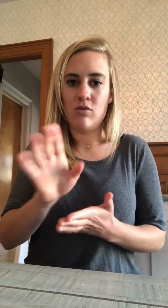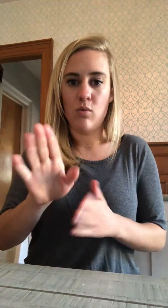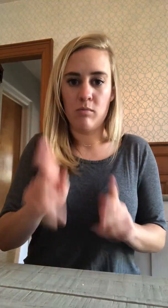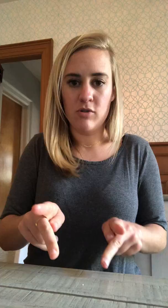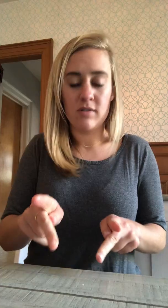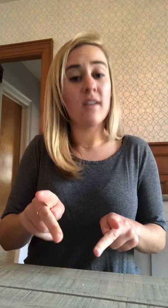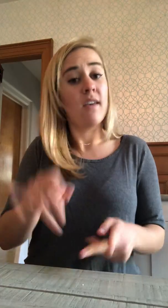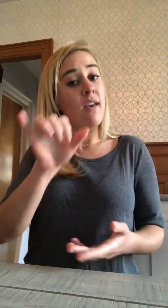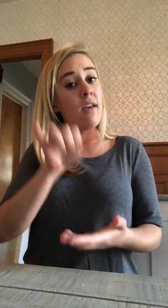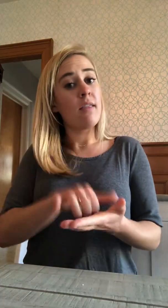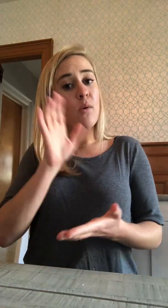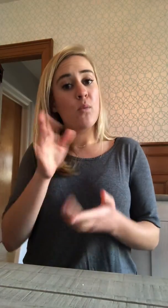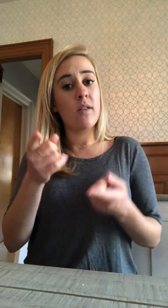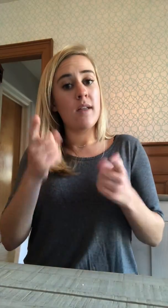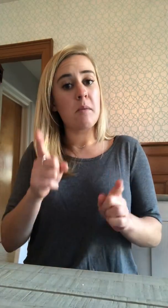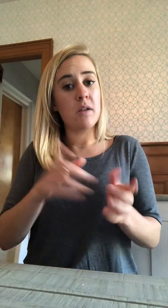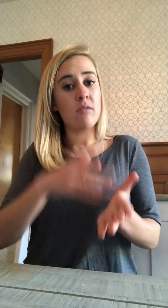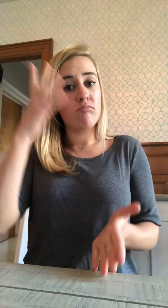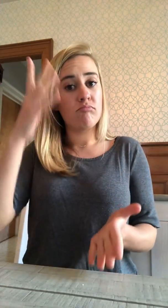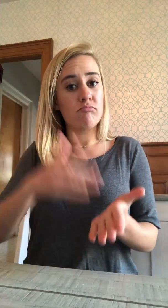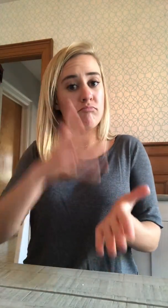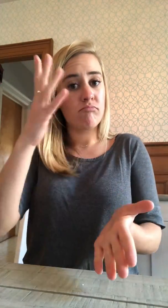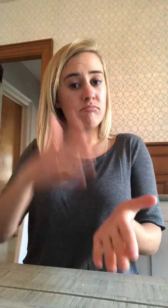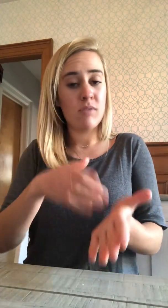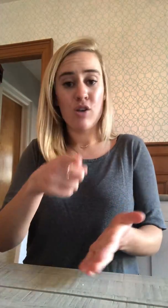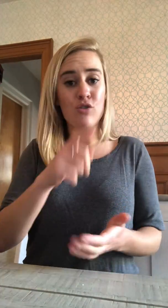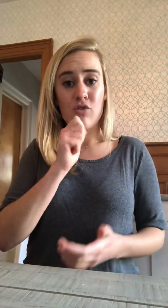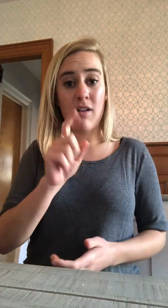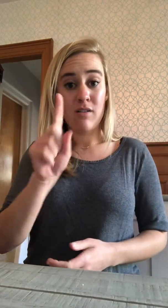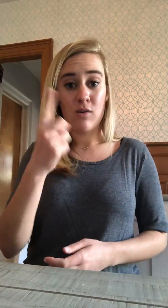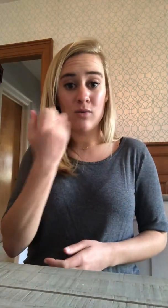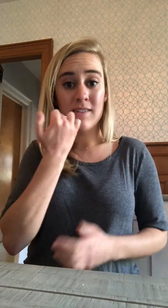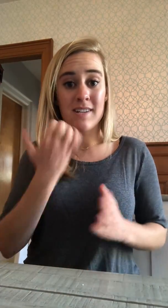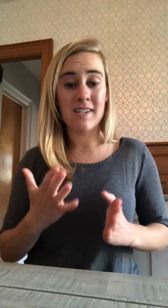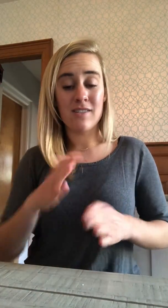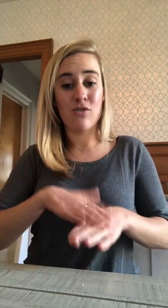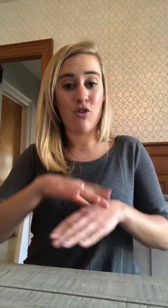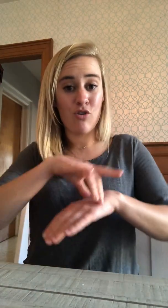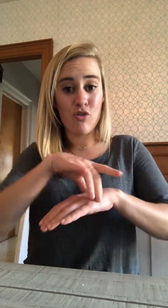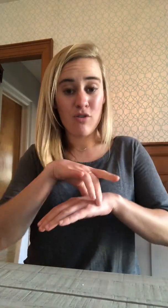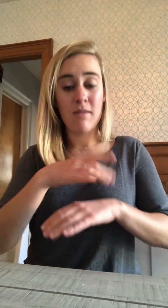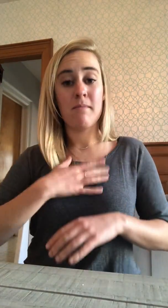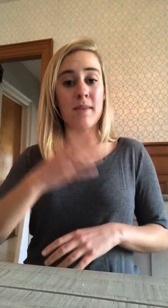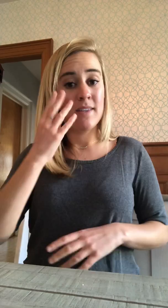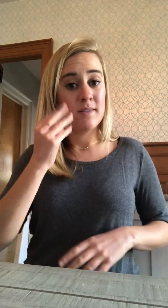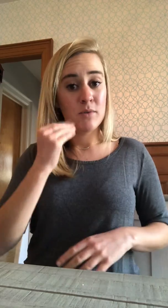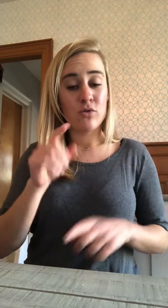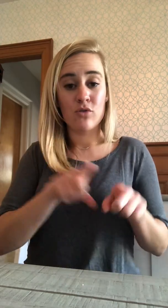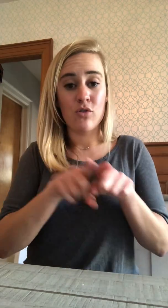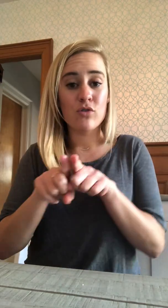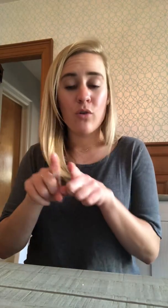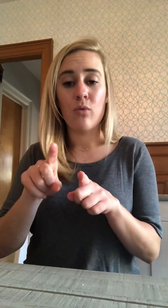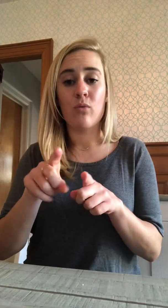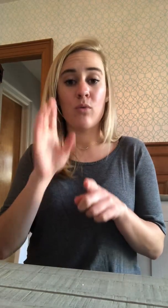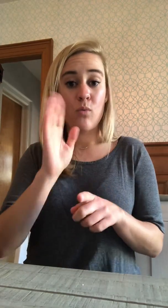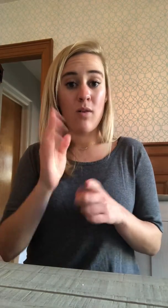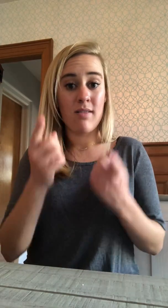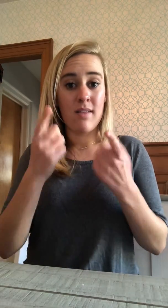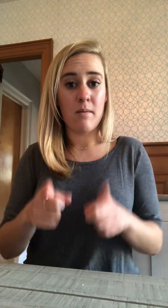once in a while. And you're not the only dentist on earth. And my experience has also been that it happens, and then a lot of times